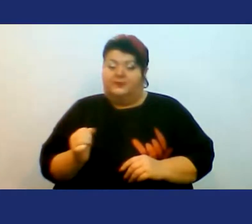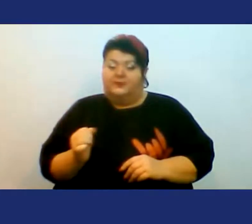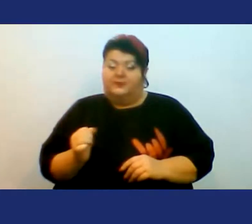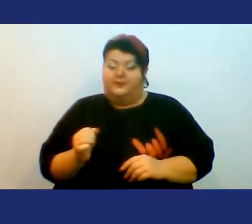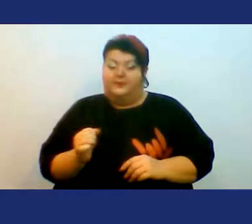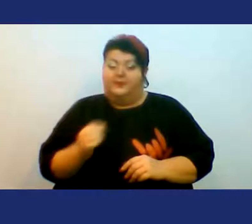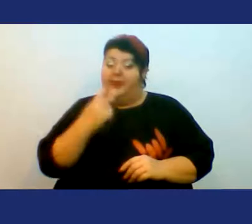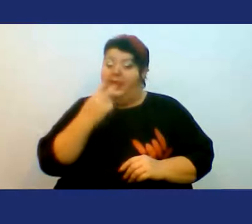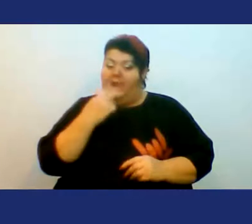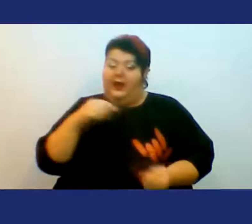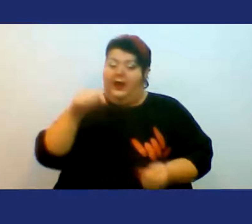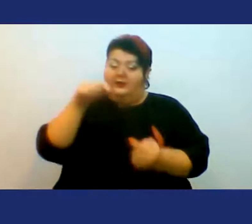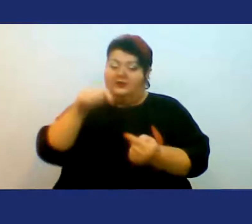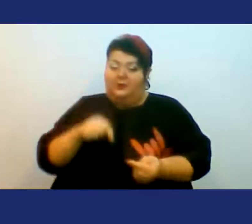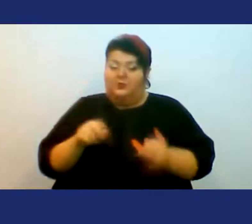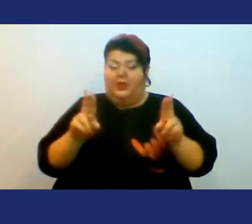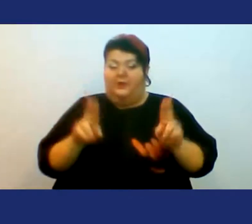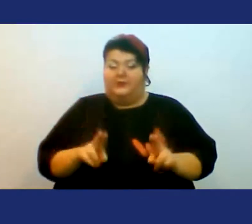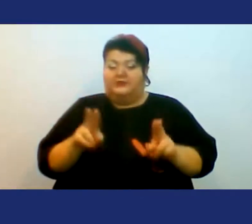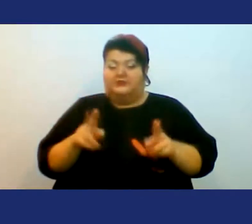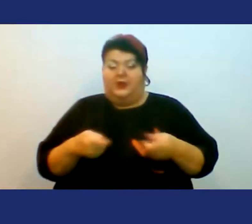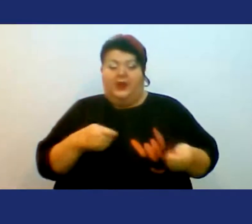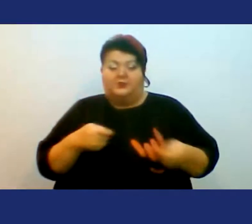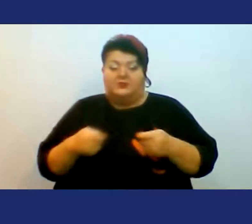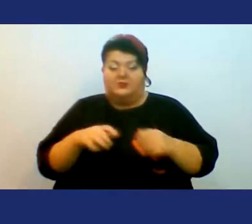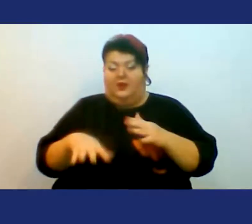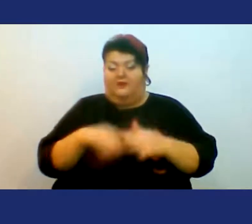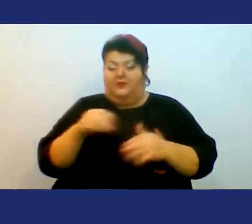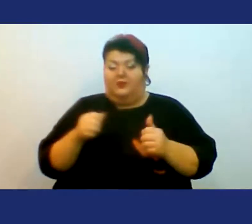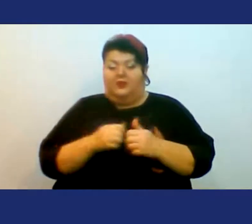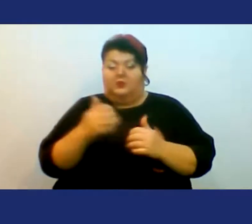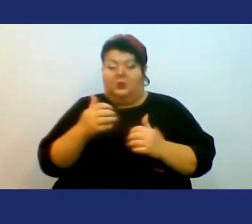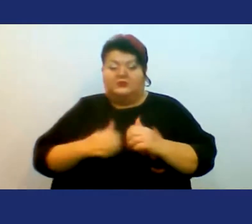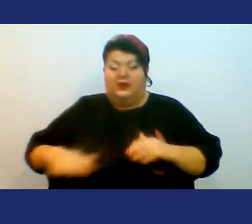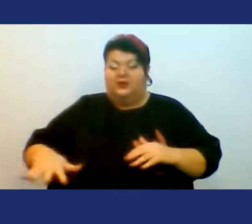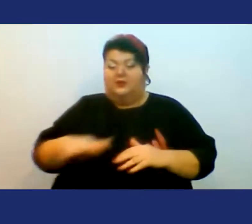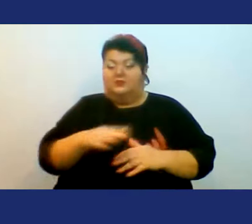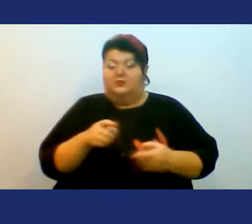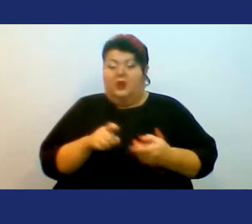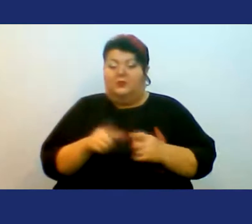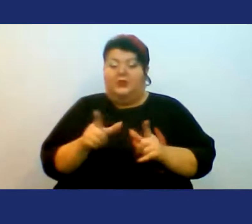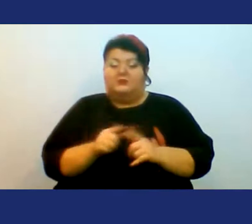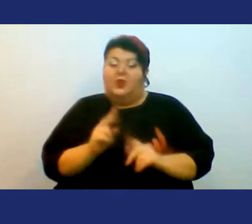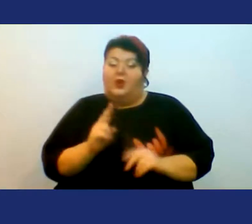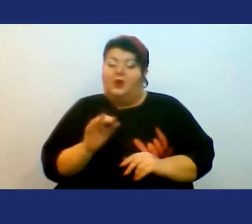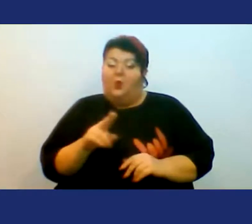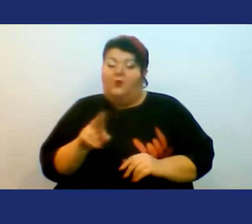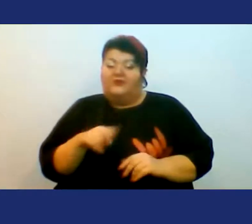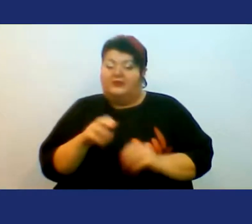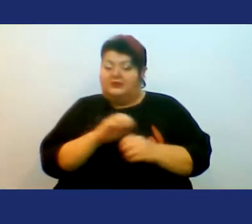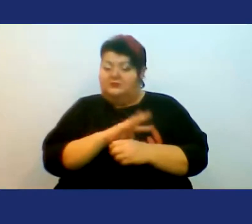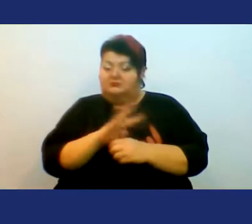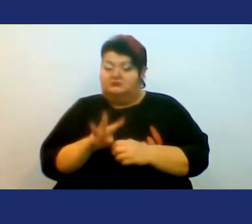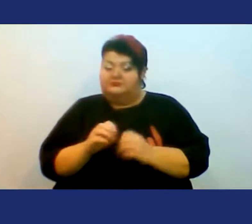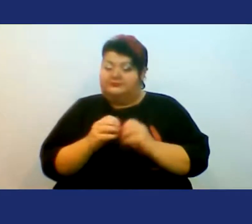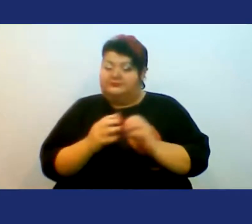is doing for its local elections that took place last week. And so you'll see people in polling stations